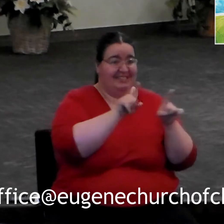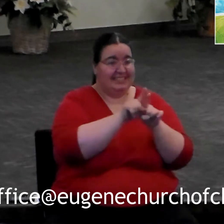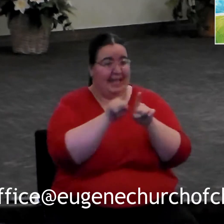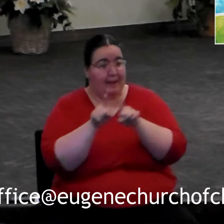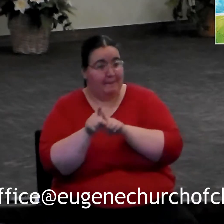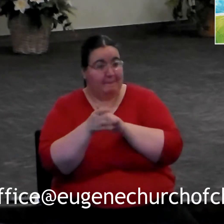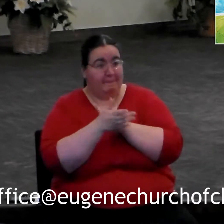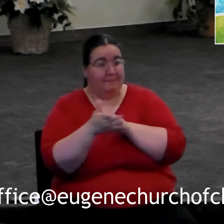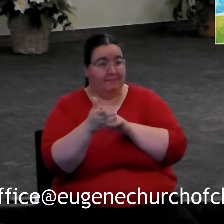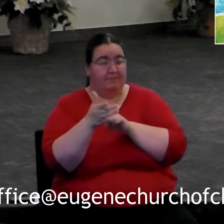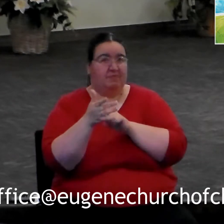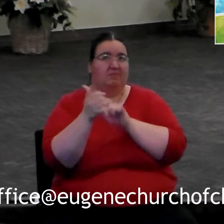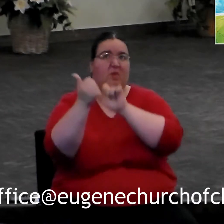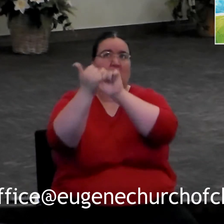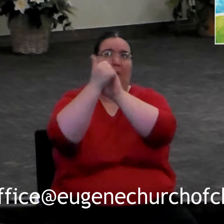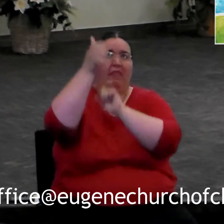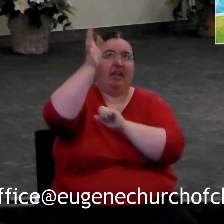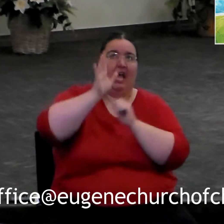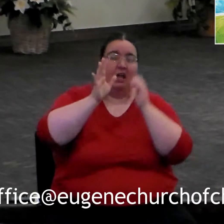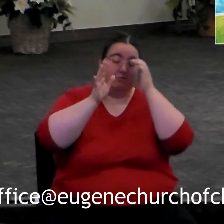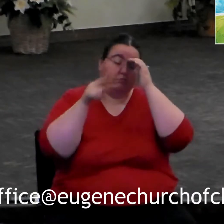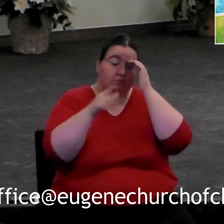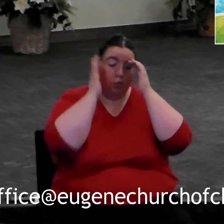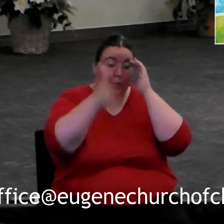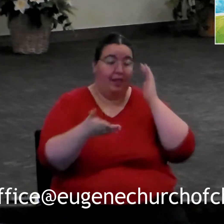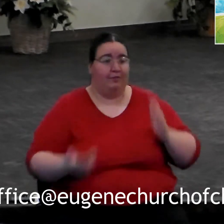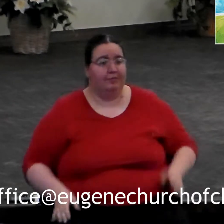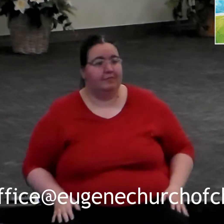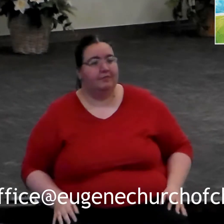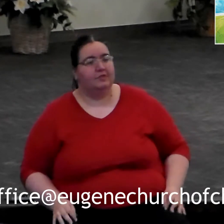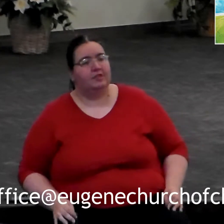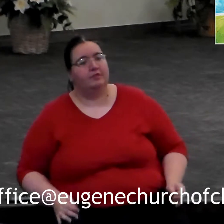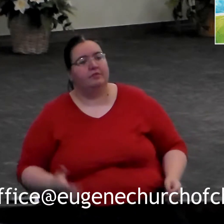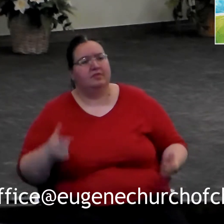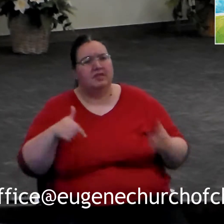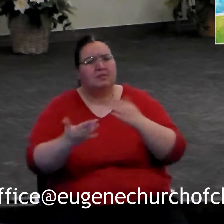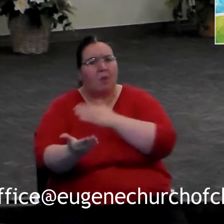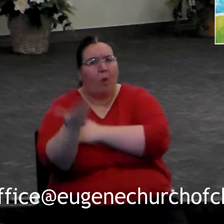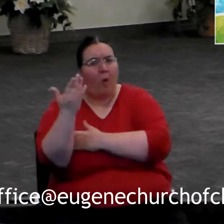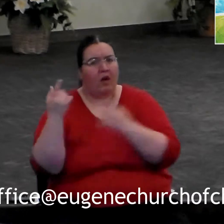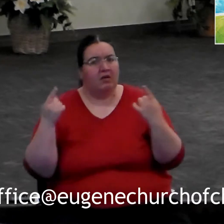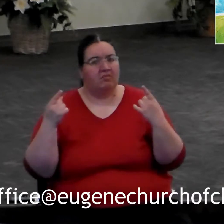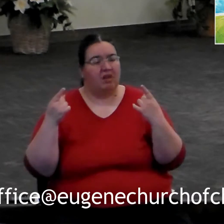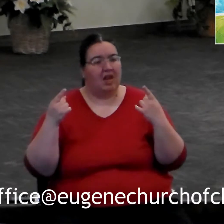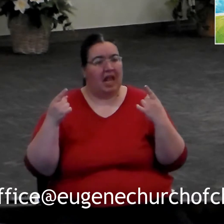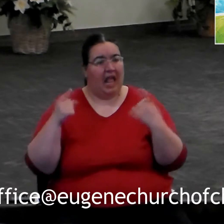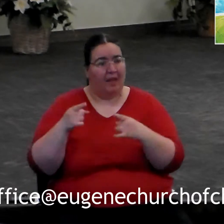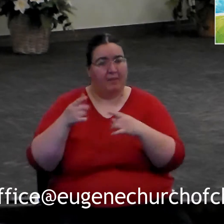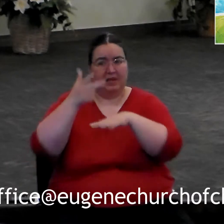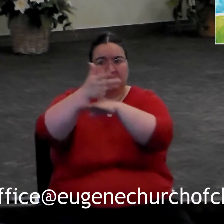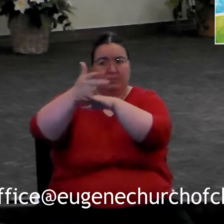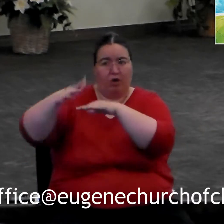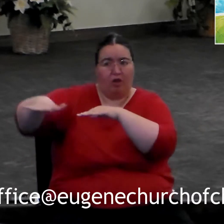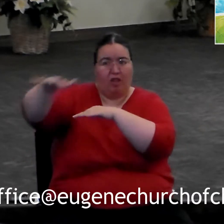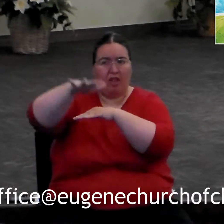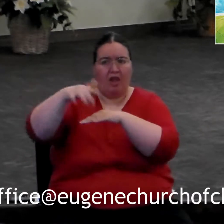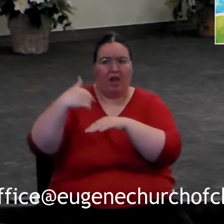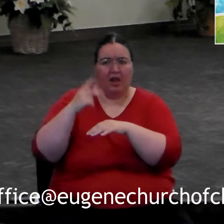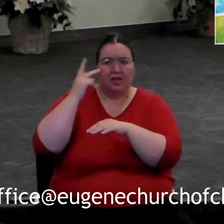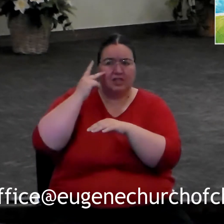I stand in a parking lot where someone has fallen getting out of their car, and I watched this whole medical scene unfolding,